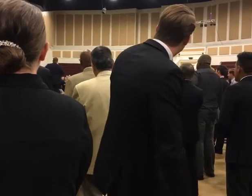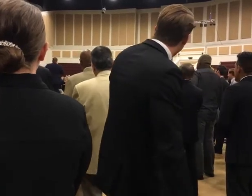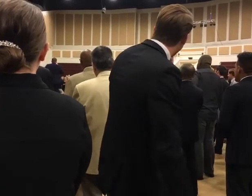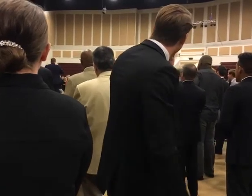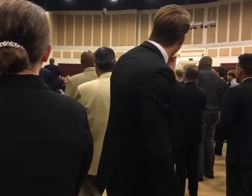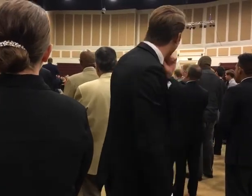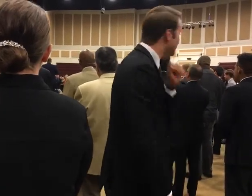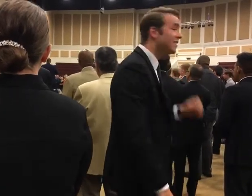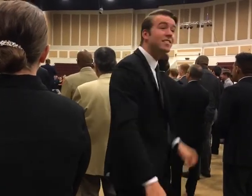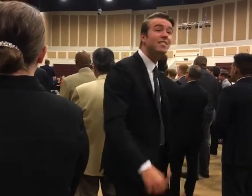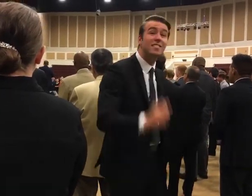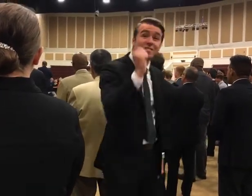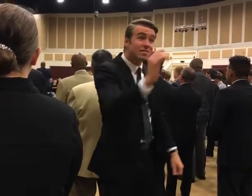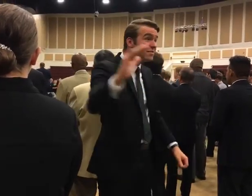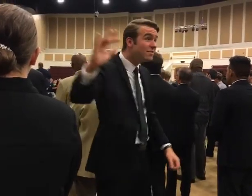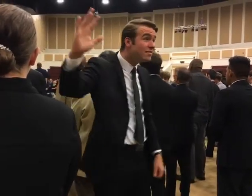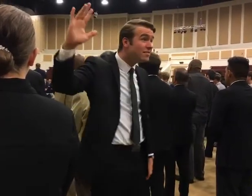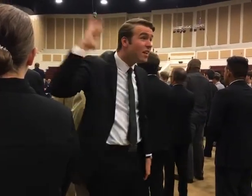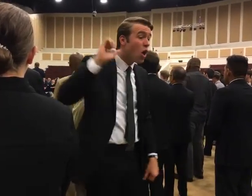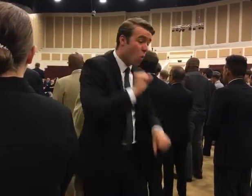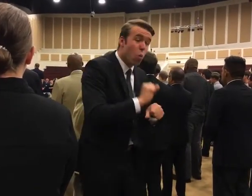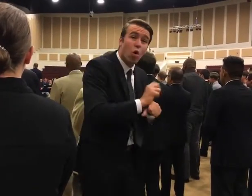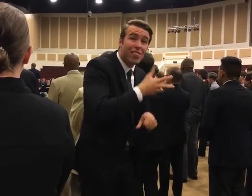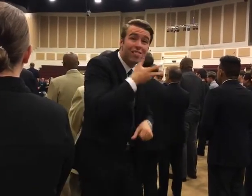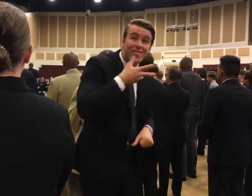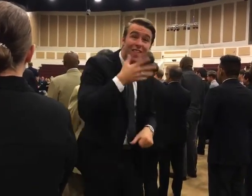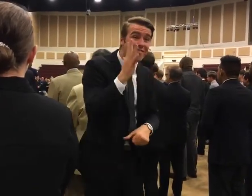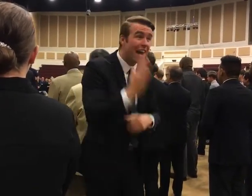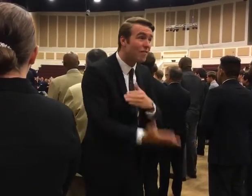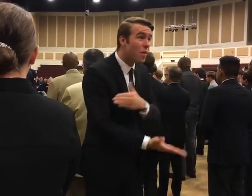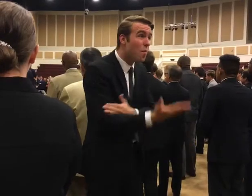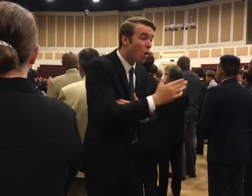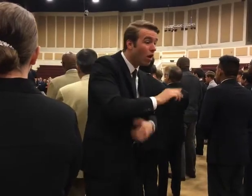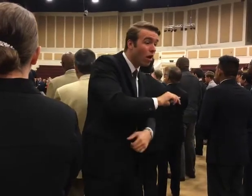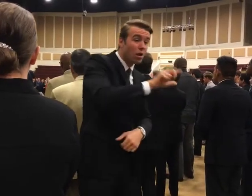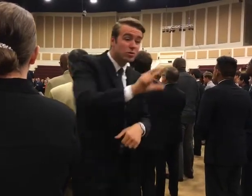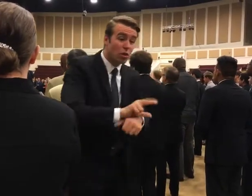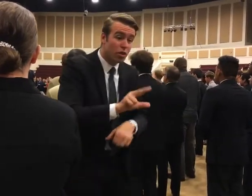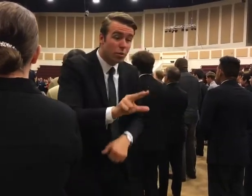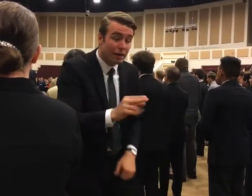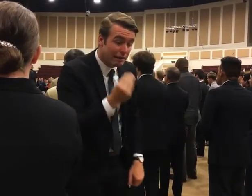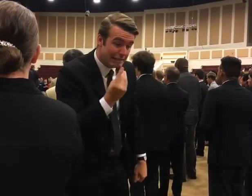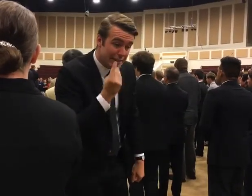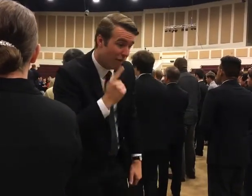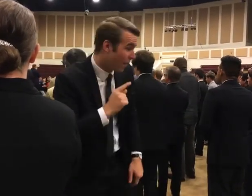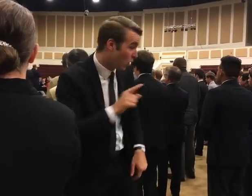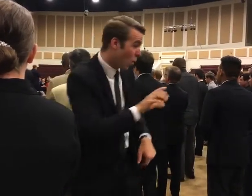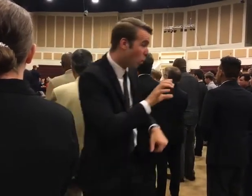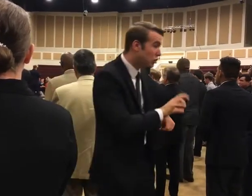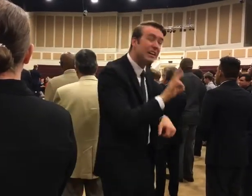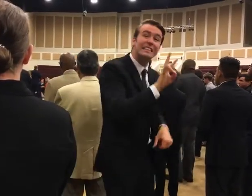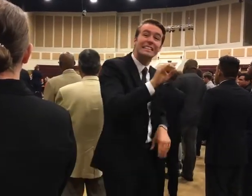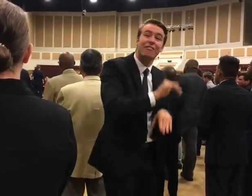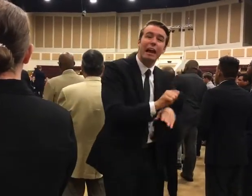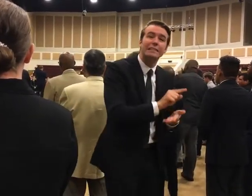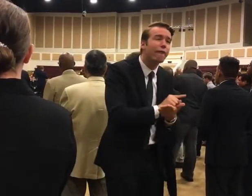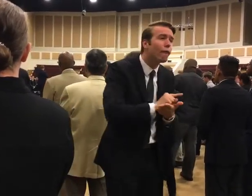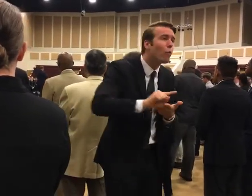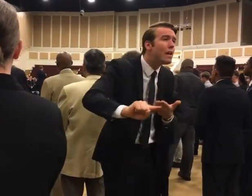You wouldn't have made it in the old days where you had to work in the field, get up at 5 in the morning, work till 3 o'clock, come get some dinner, and go to church 7 nights a week for a